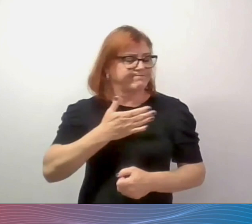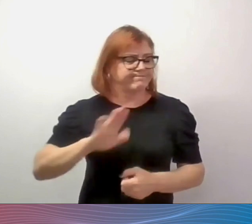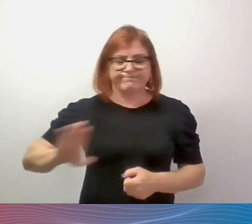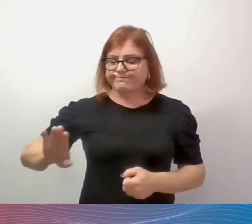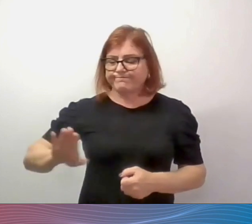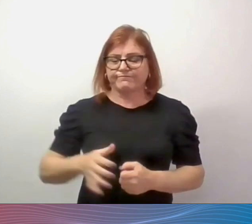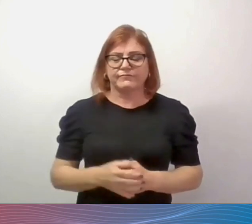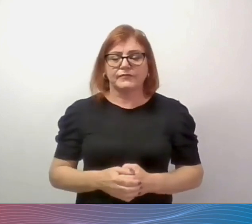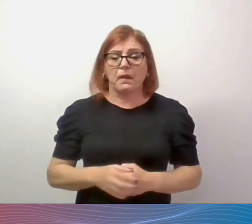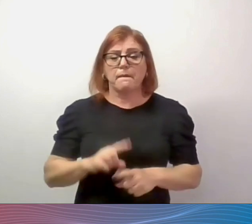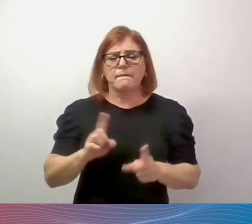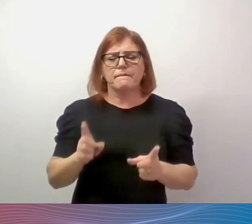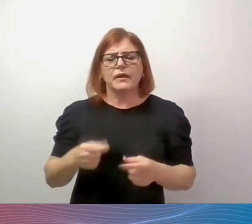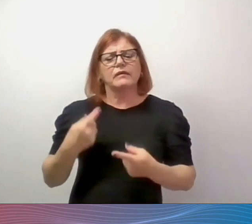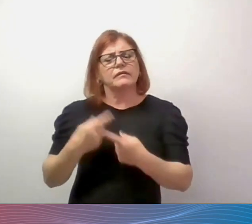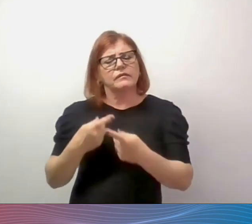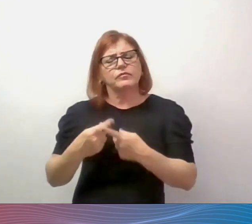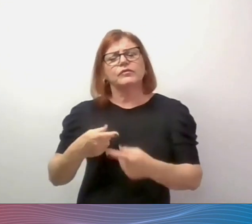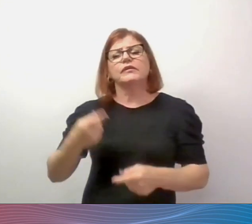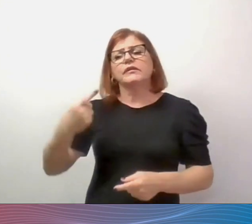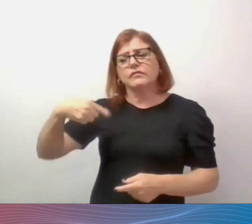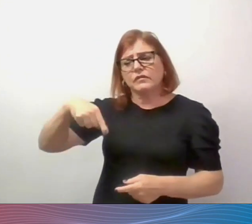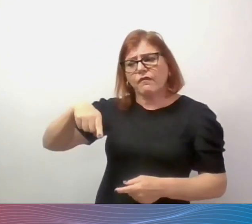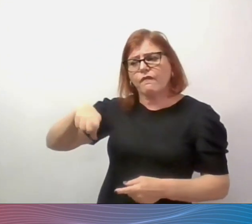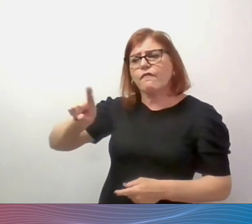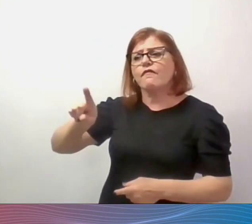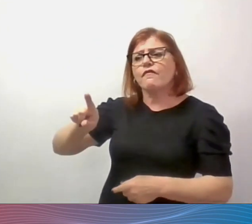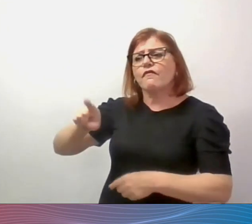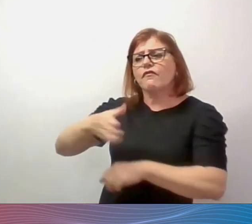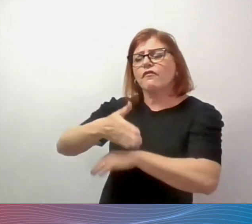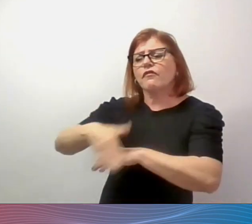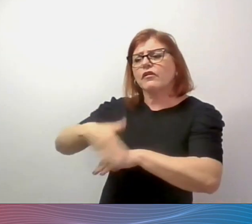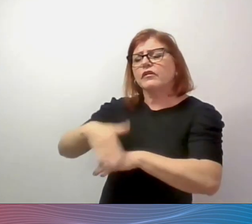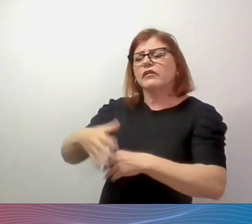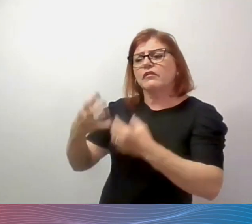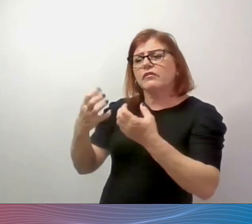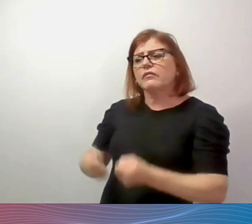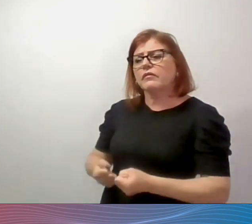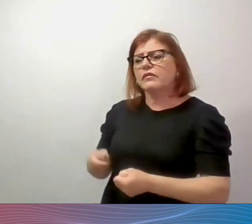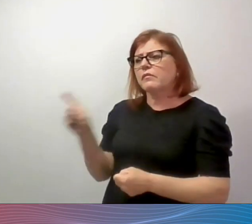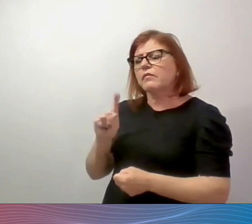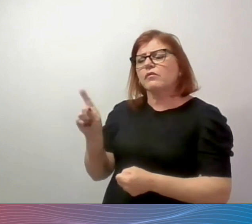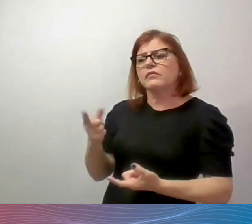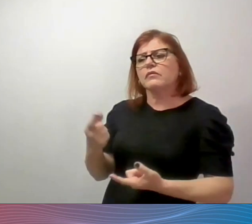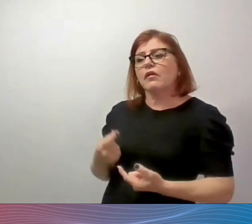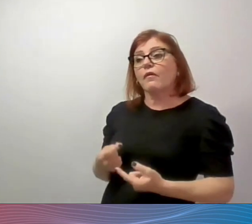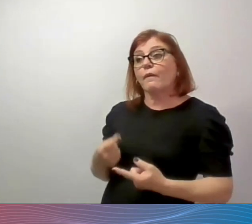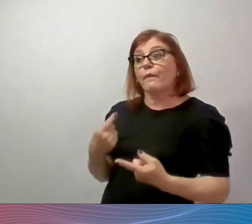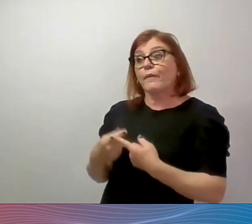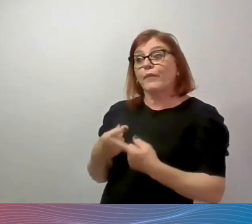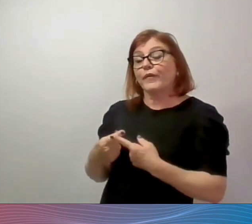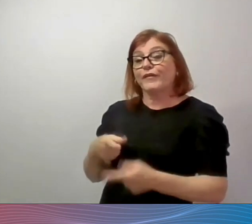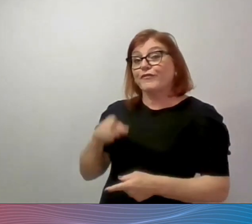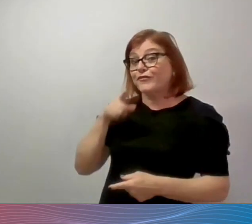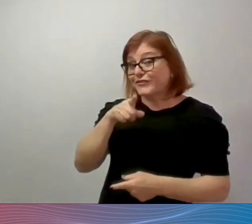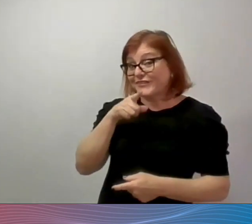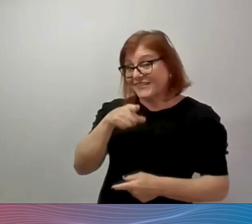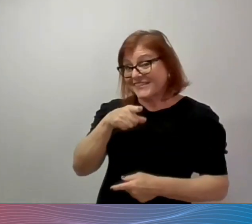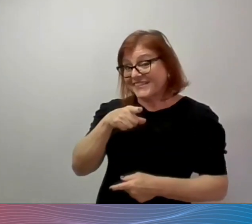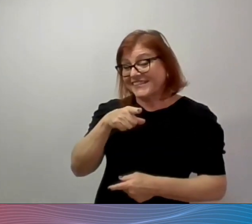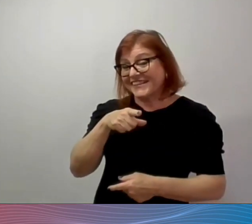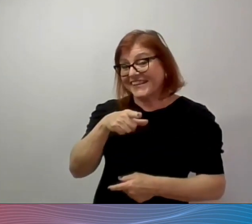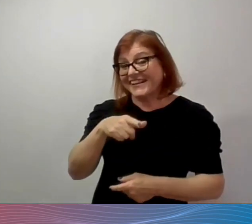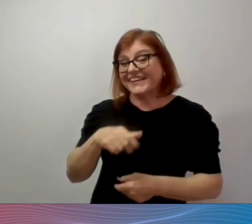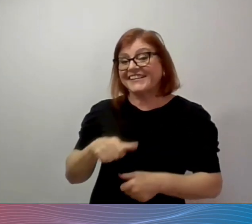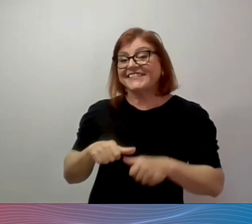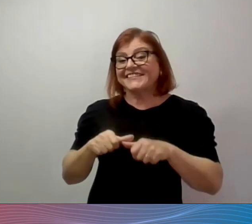rua receber não? But what did cause you to go to the streets to receive a no? É que você está cheio da graça. It is because you're filled with grace. Está